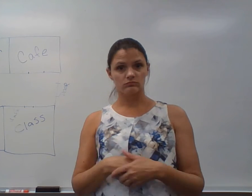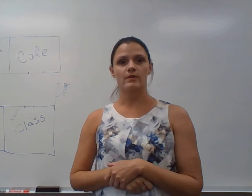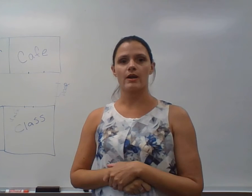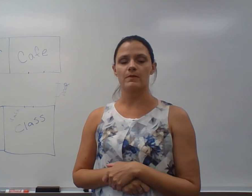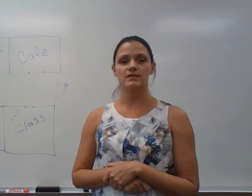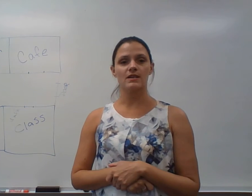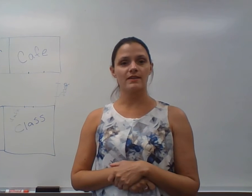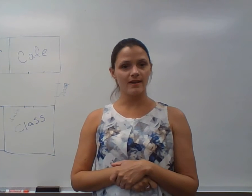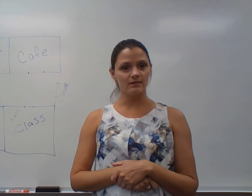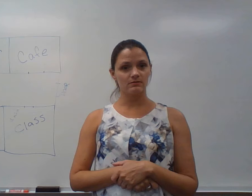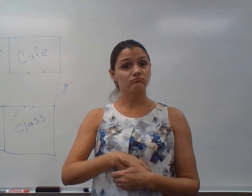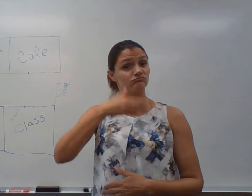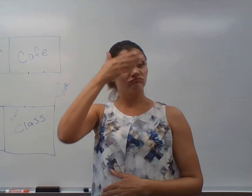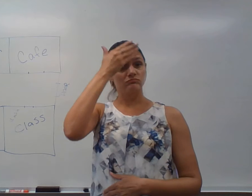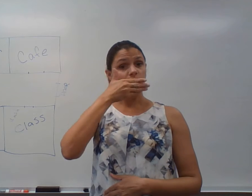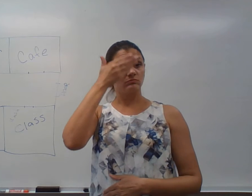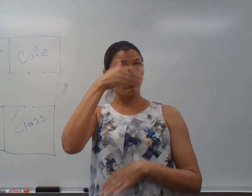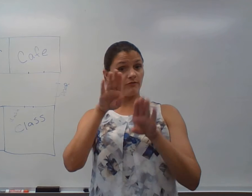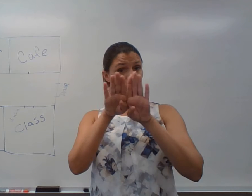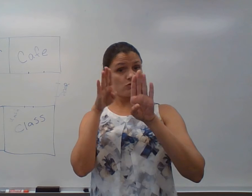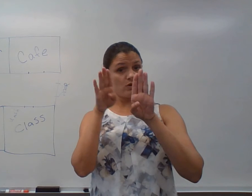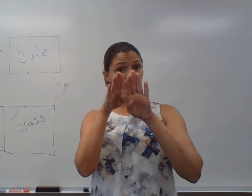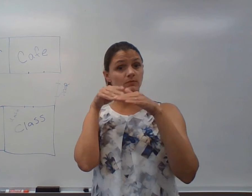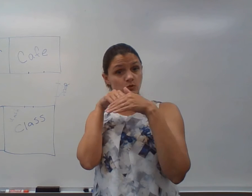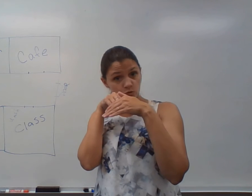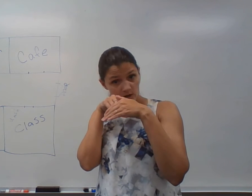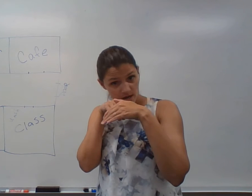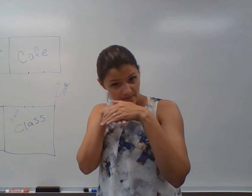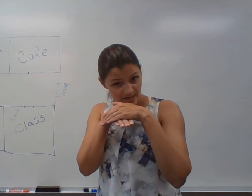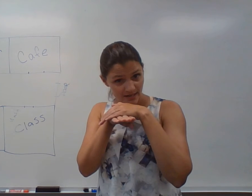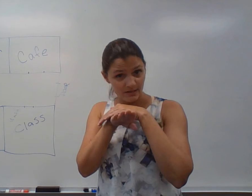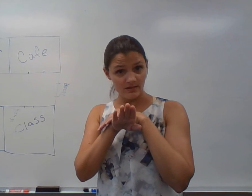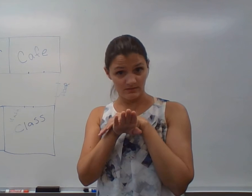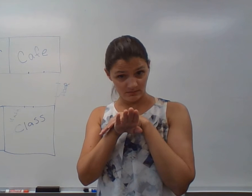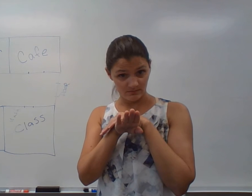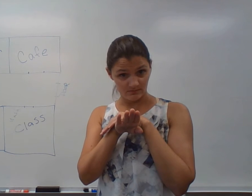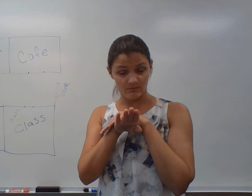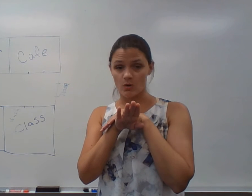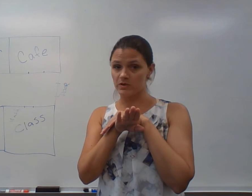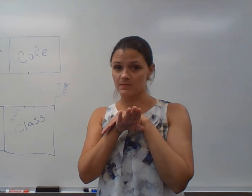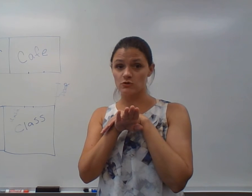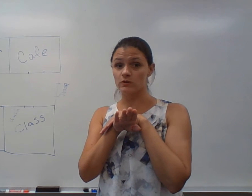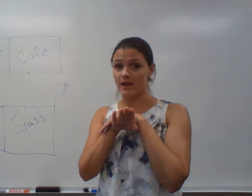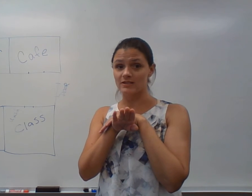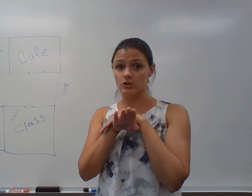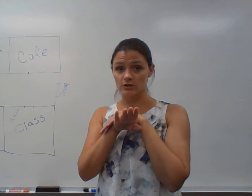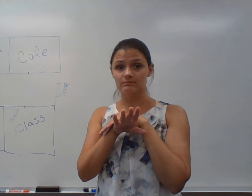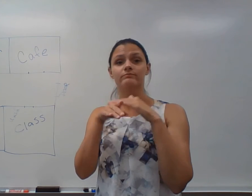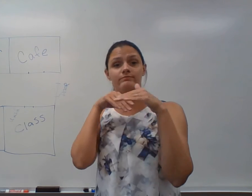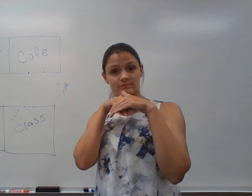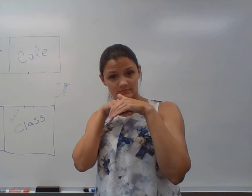how am I going to sign that? My front door, to come in, always make sure you enter.